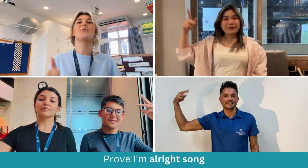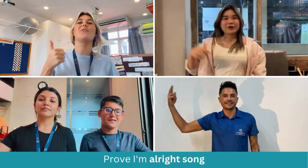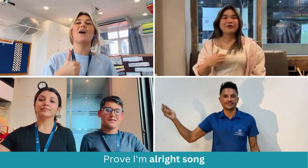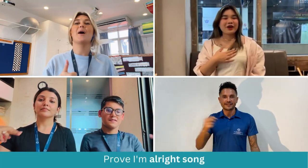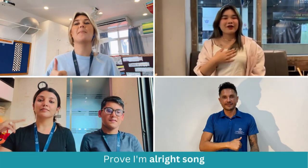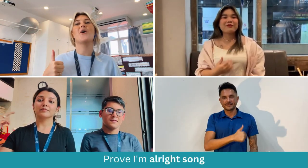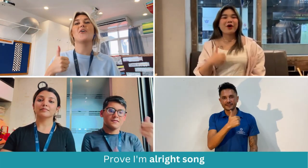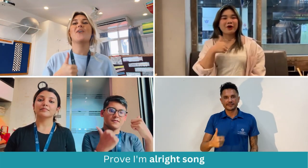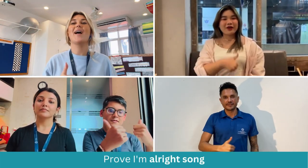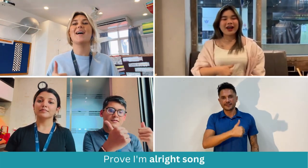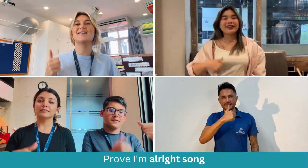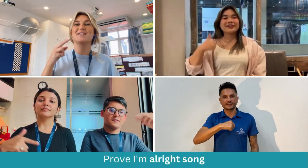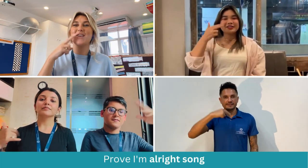Prove I'm alright